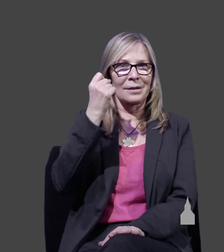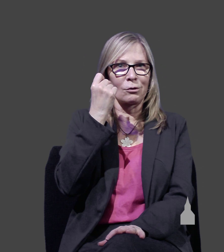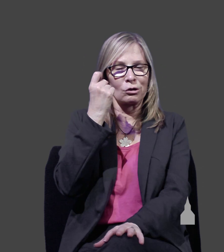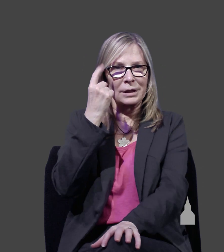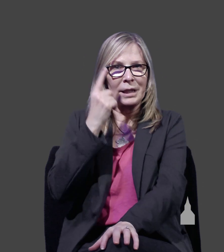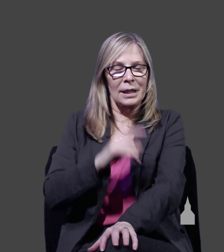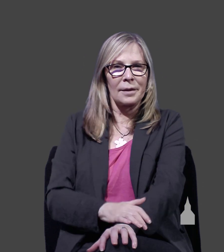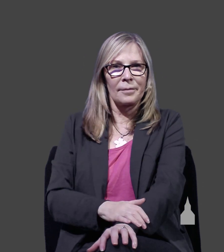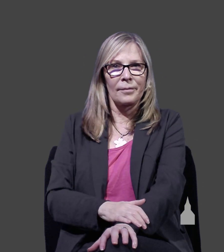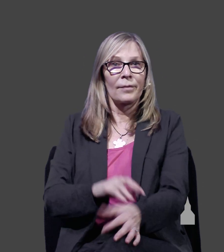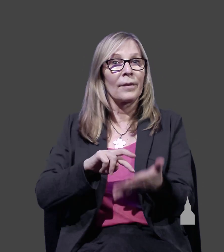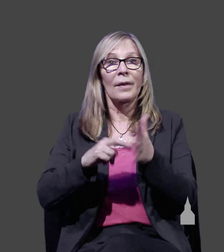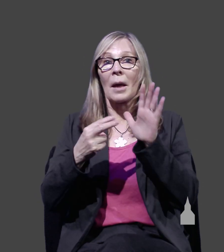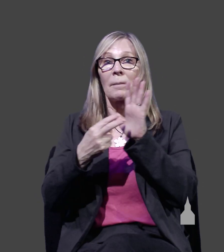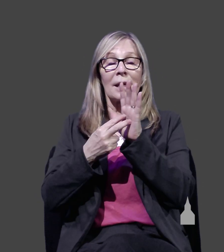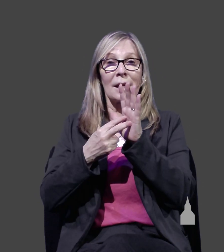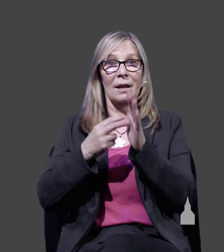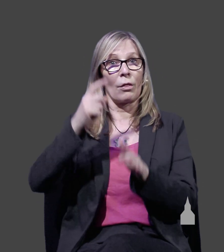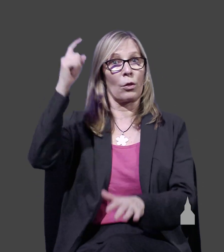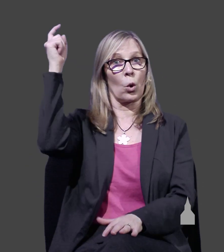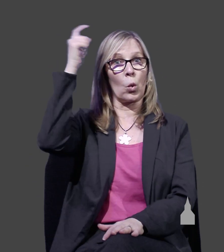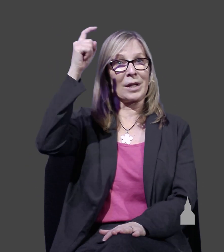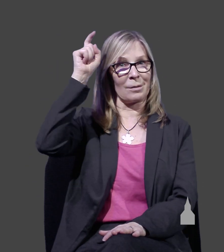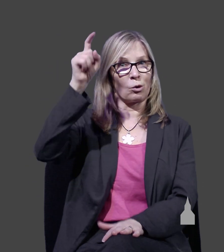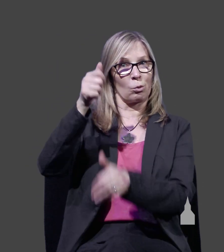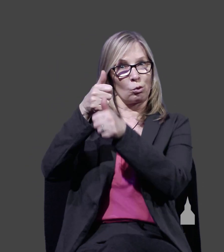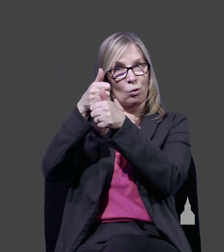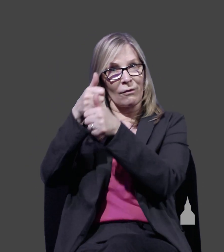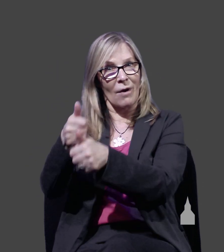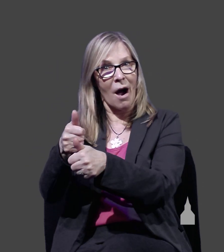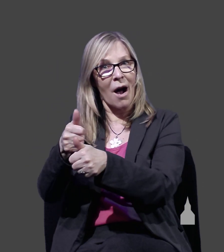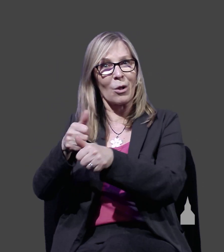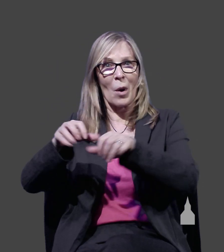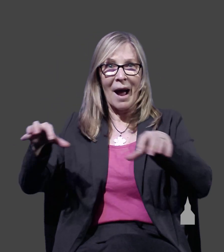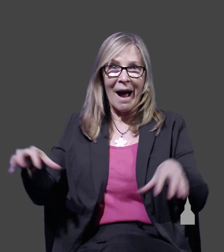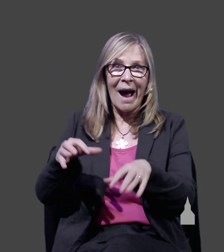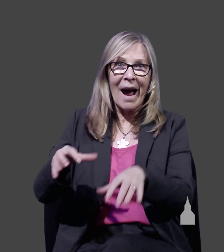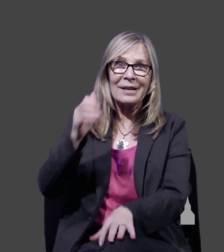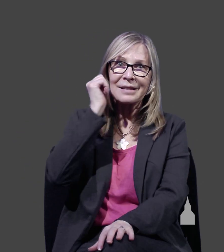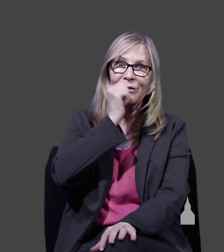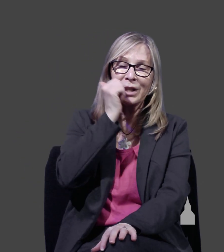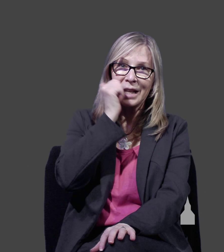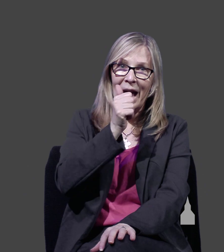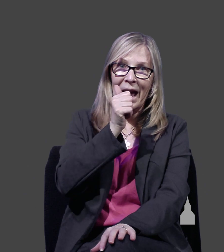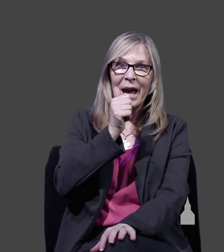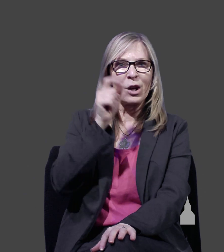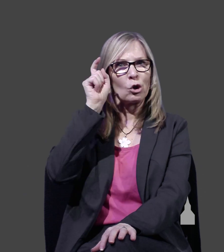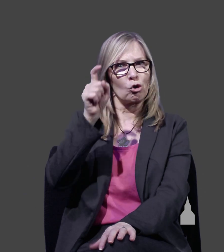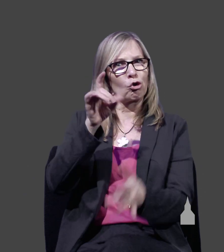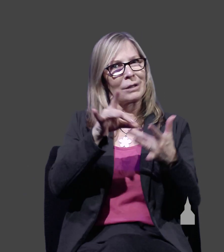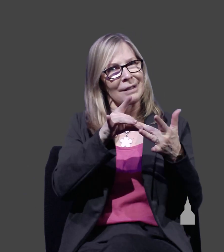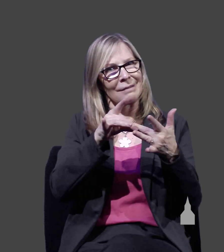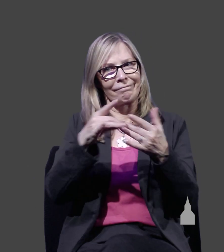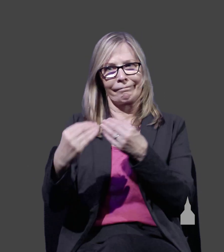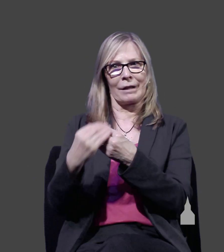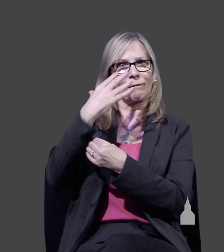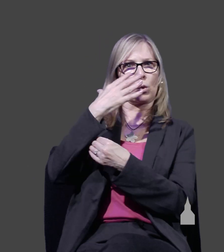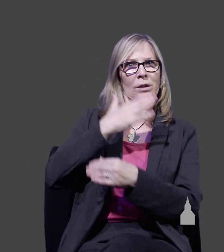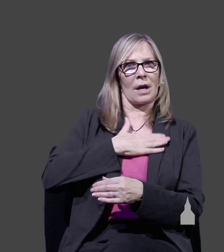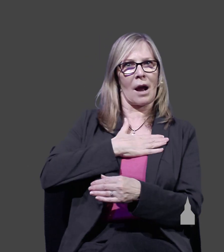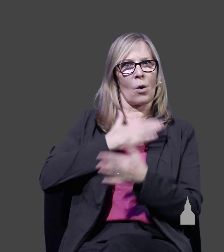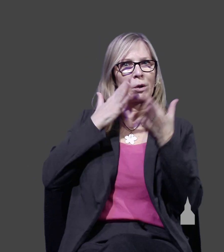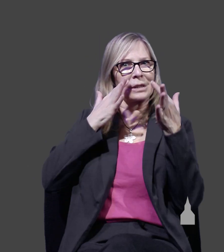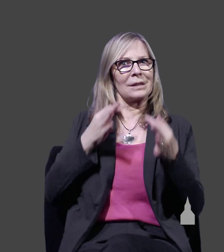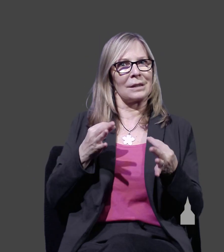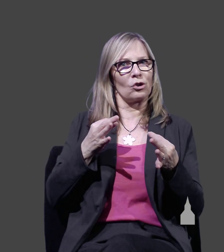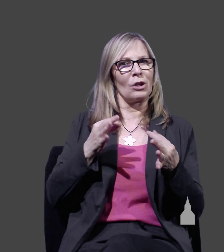wisdom that we're supposed to walk in, that we're supposed to conduct ourselves daily in, what's supposed to guide our decisions is tied to the